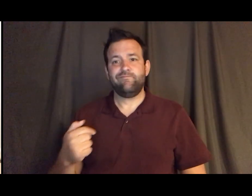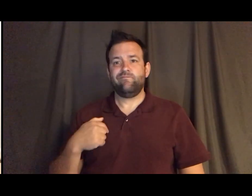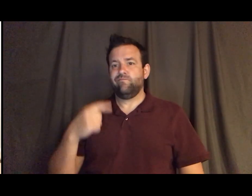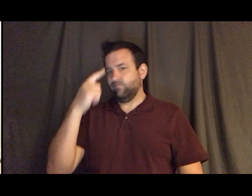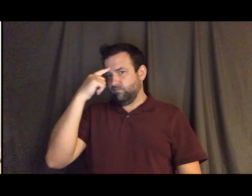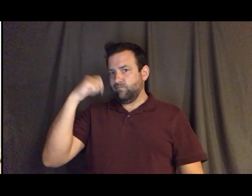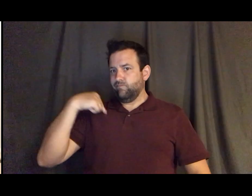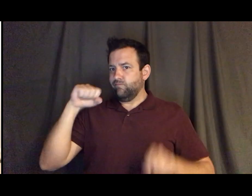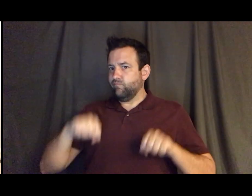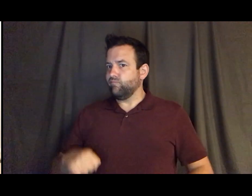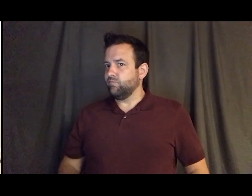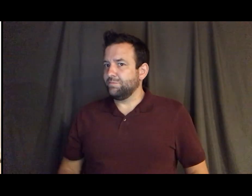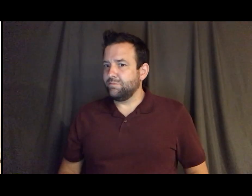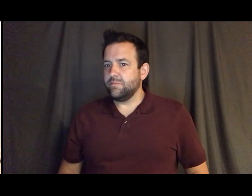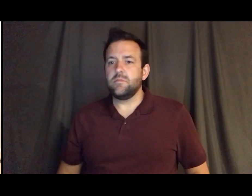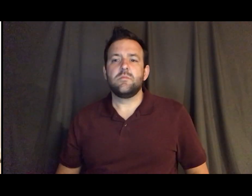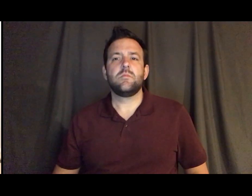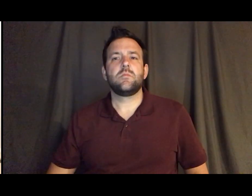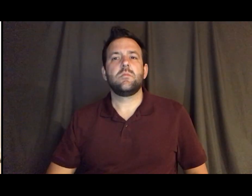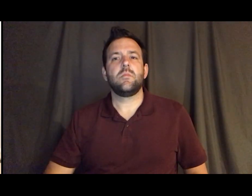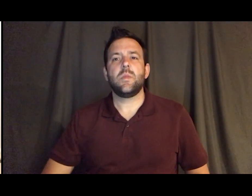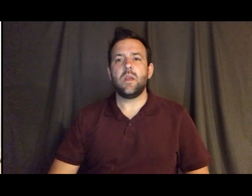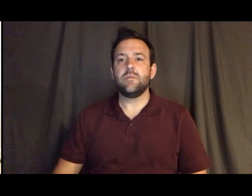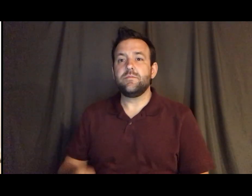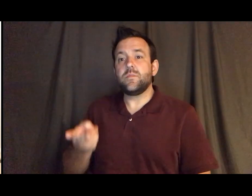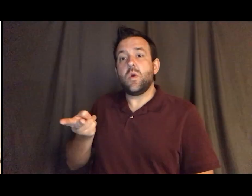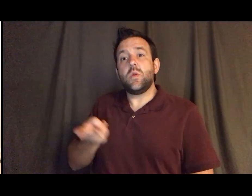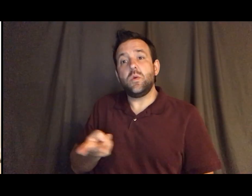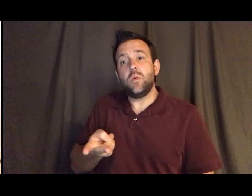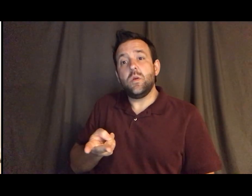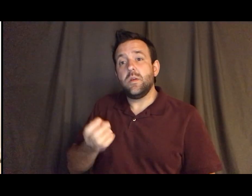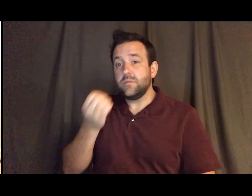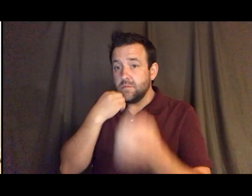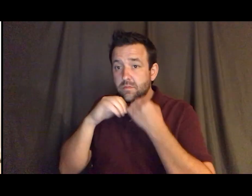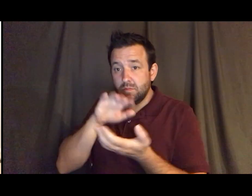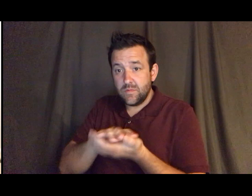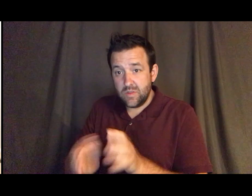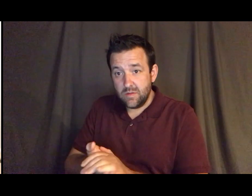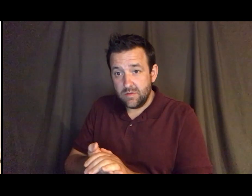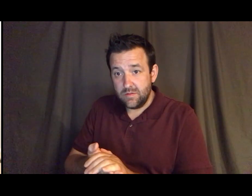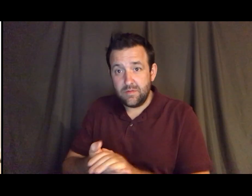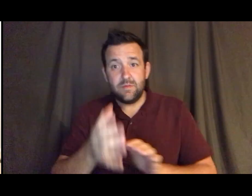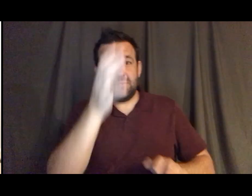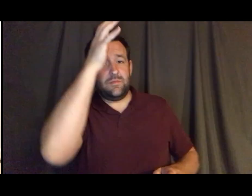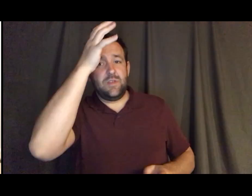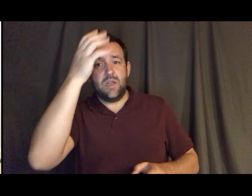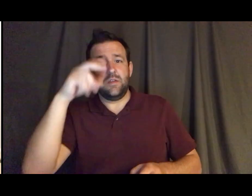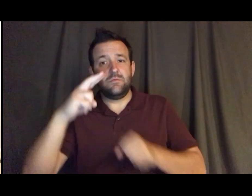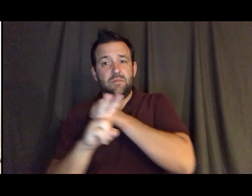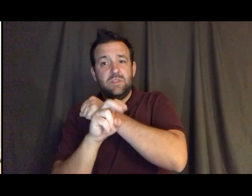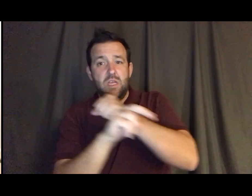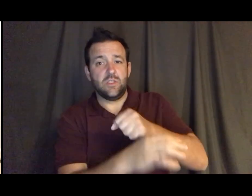David and Julie ate their cheeseburgers, and the father ate the snails. David and Julie drank their